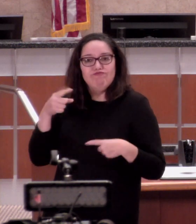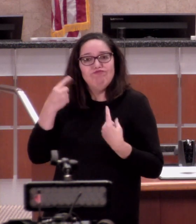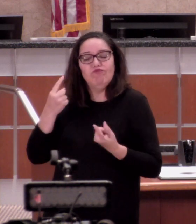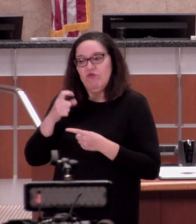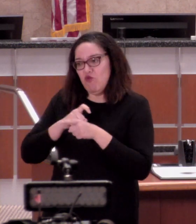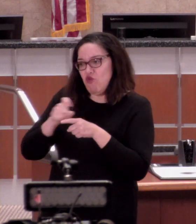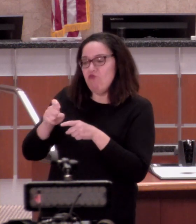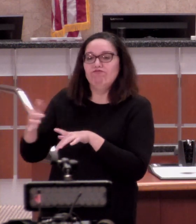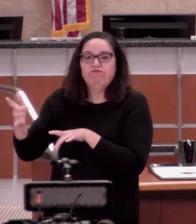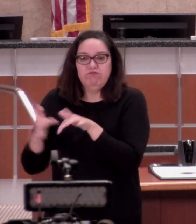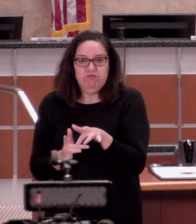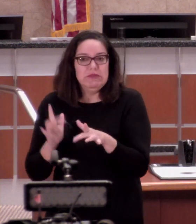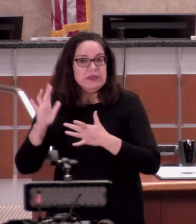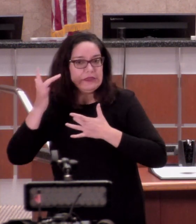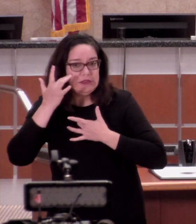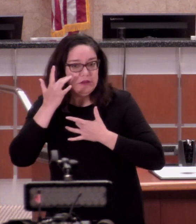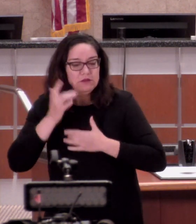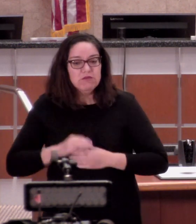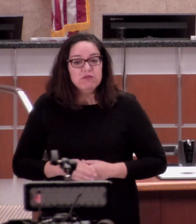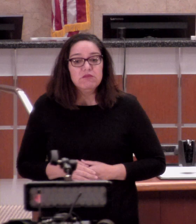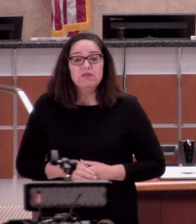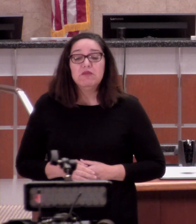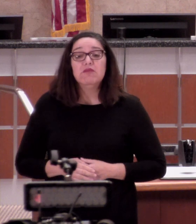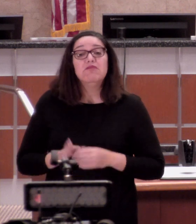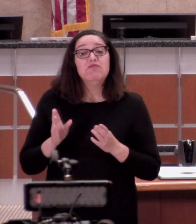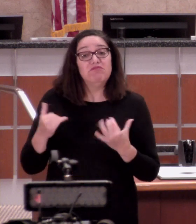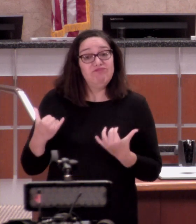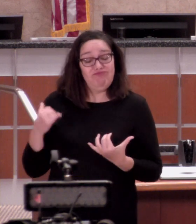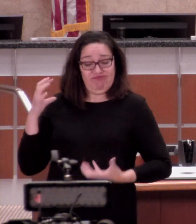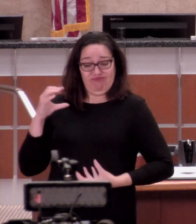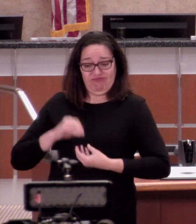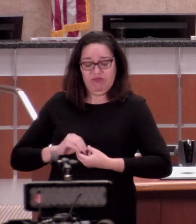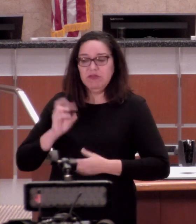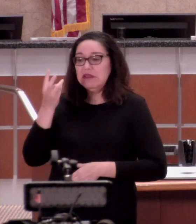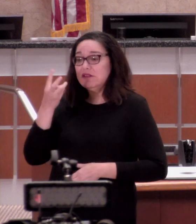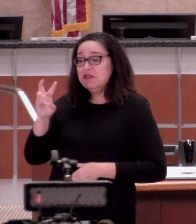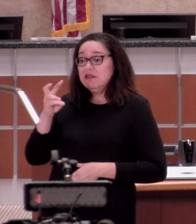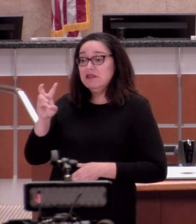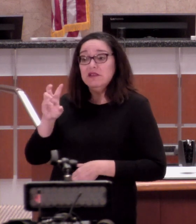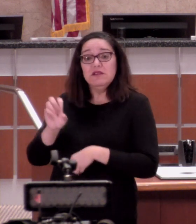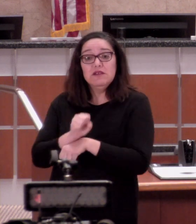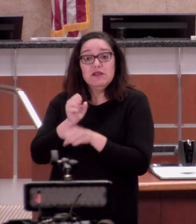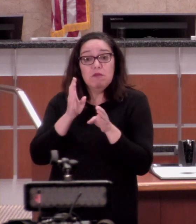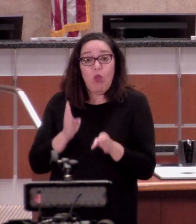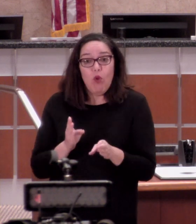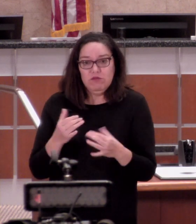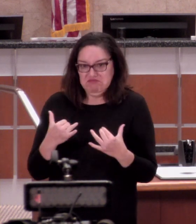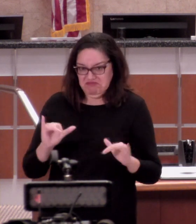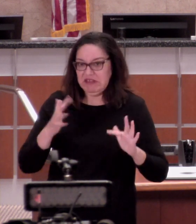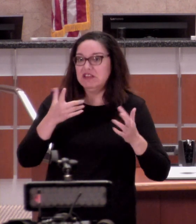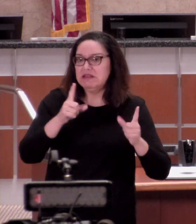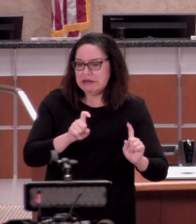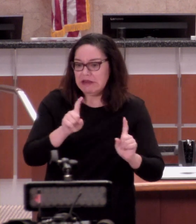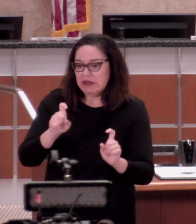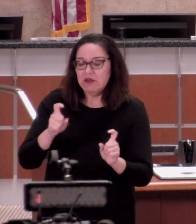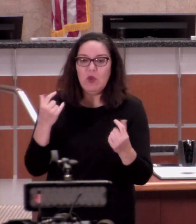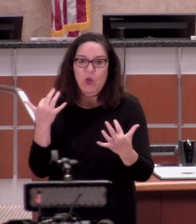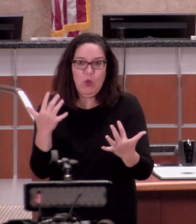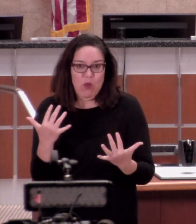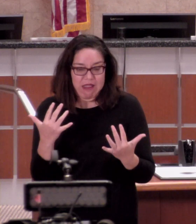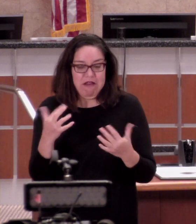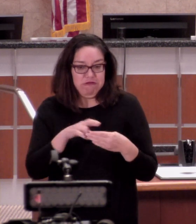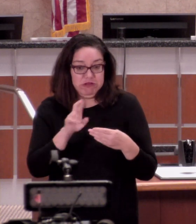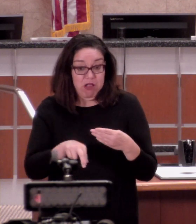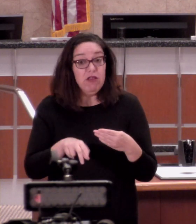At this time, we have 16 employees waiting on results. 9 of them have returned with